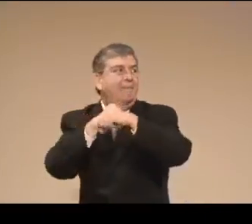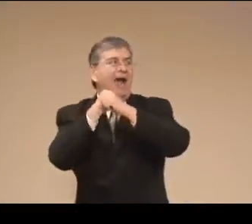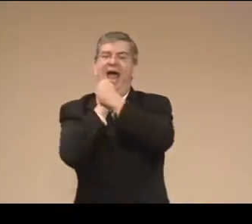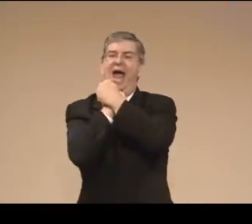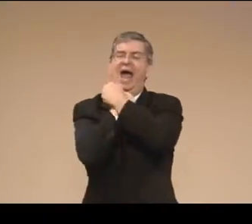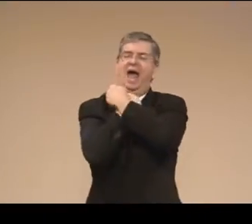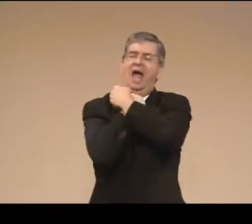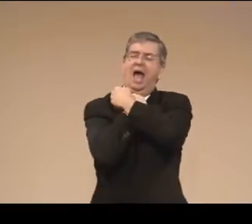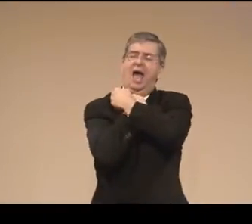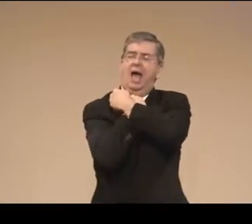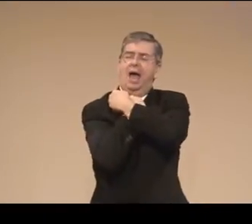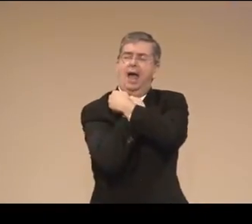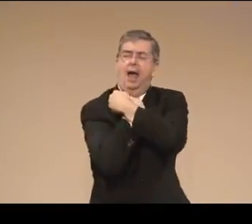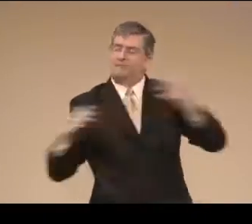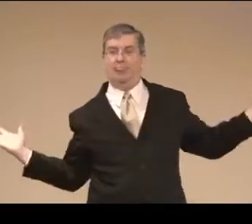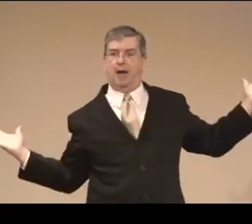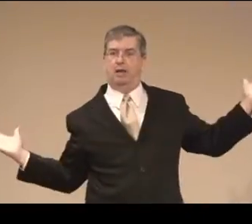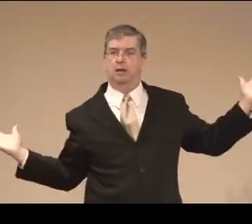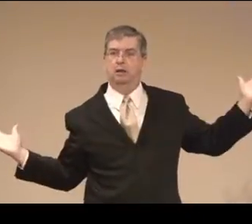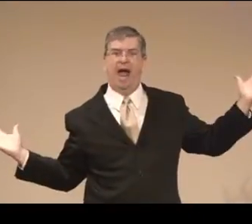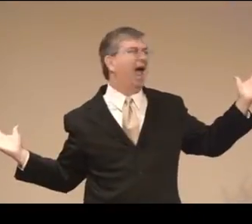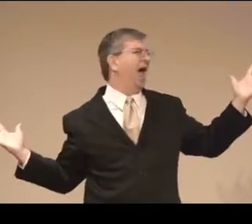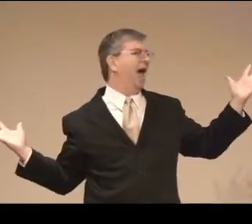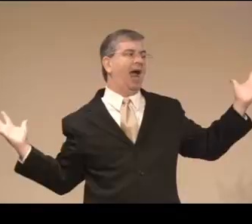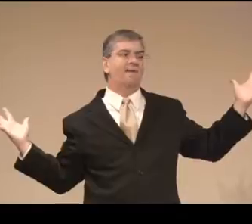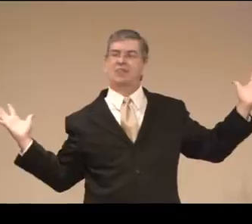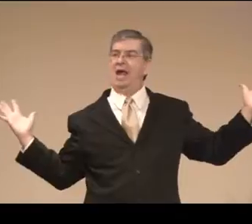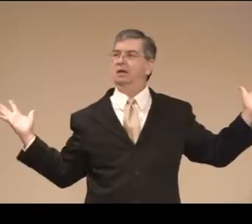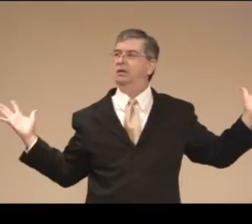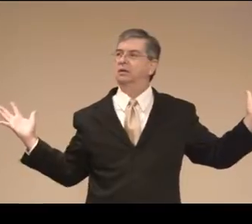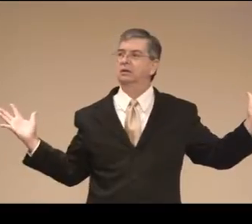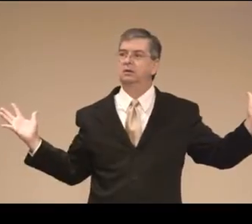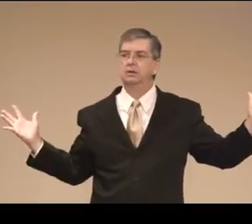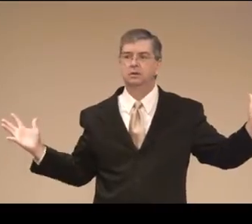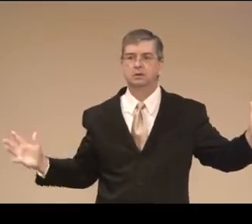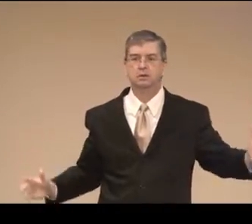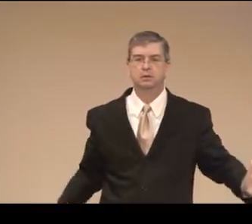the trees. He made everything. Everything.